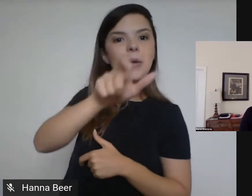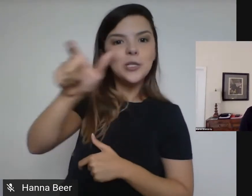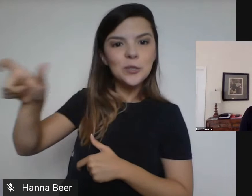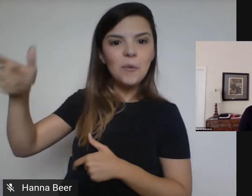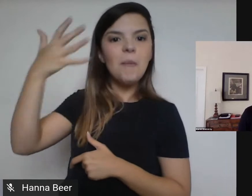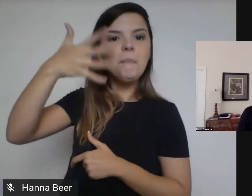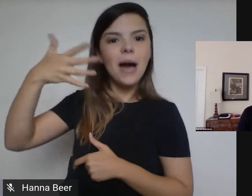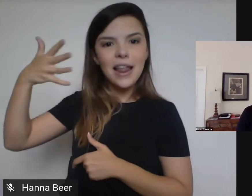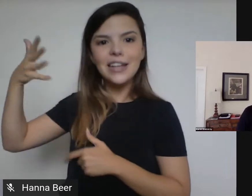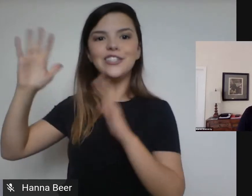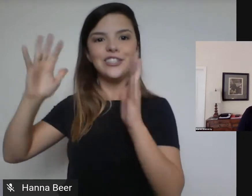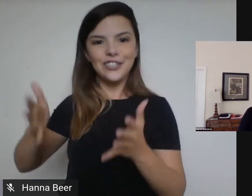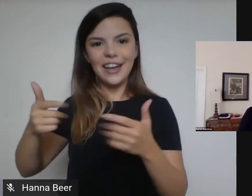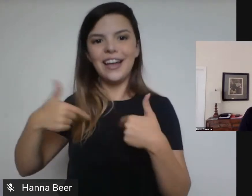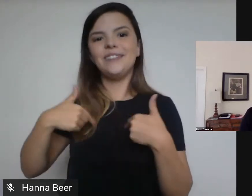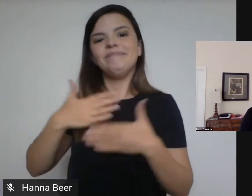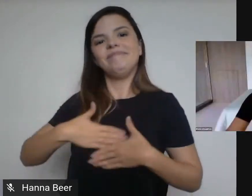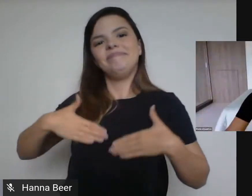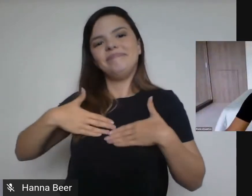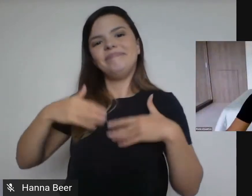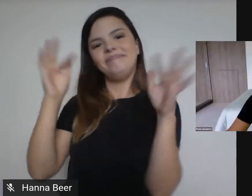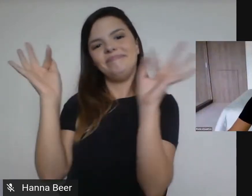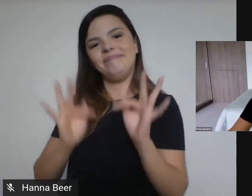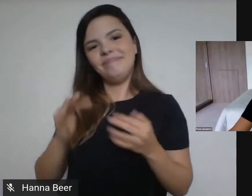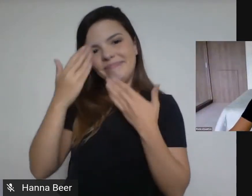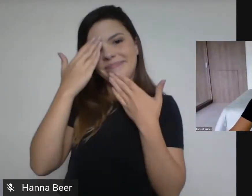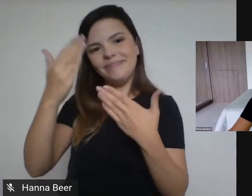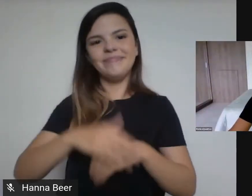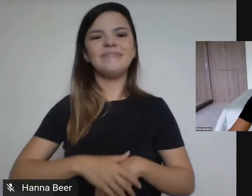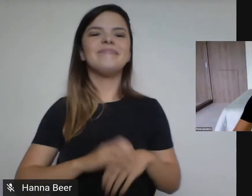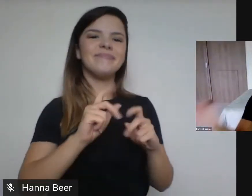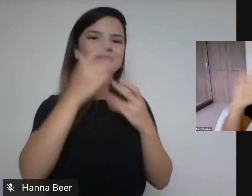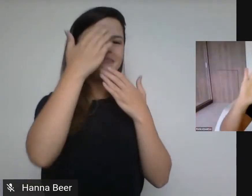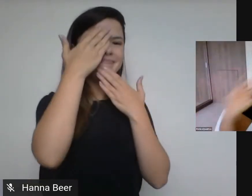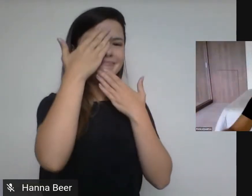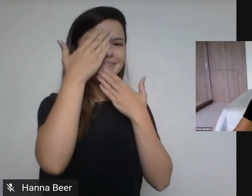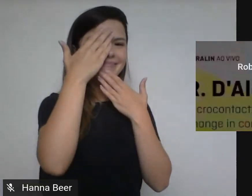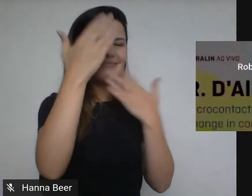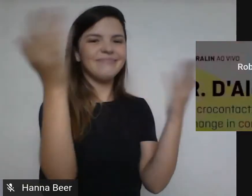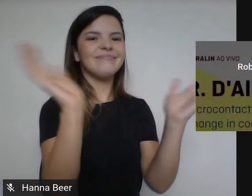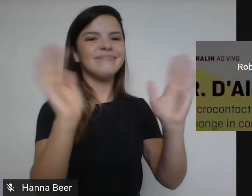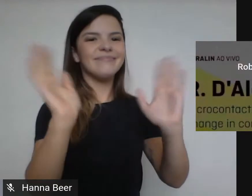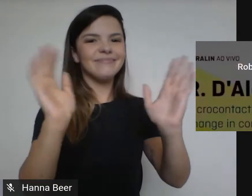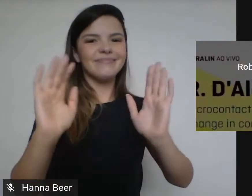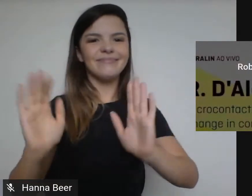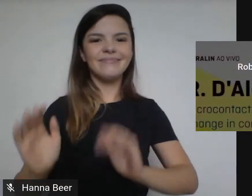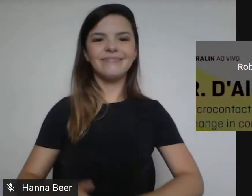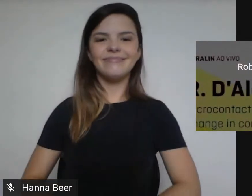I appreciate that. Okay, thank you. Okay. Bye-bye.